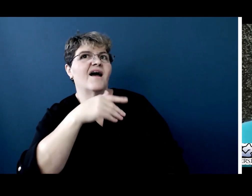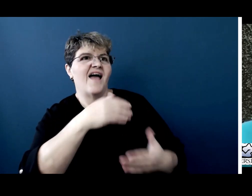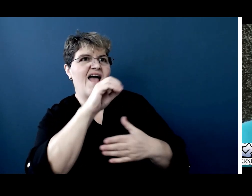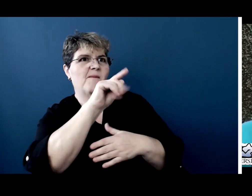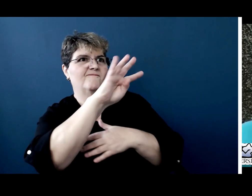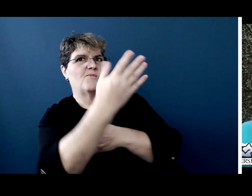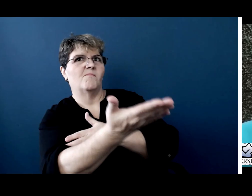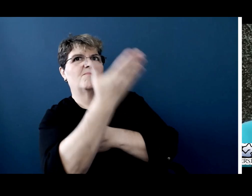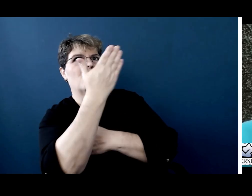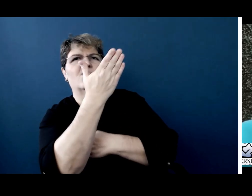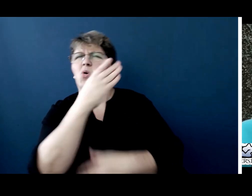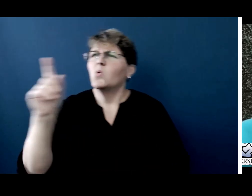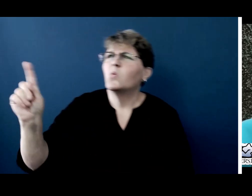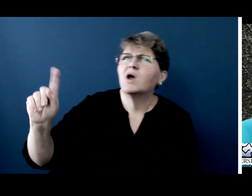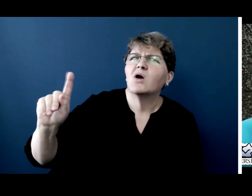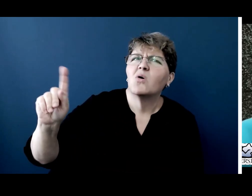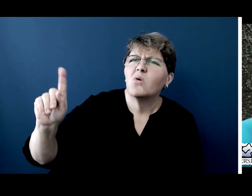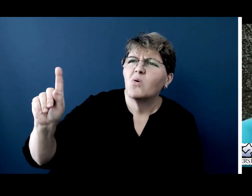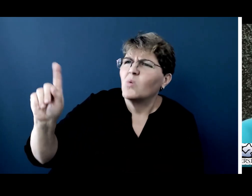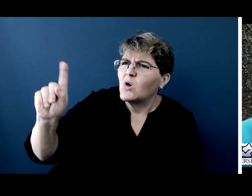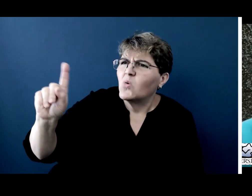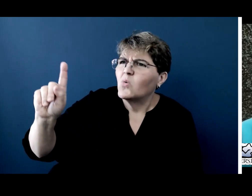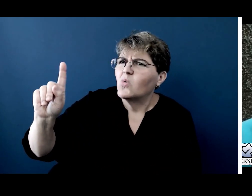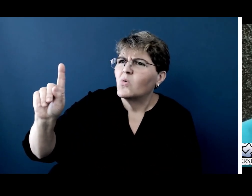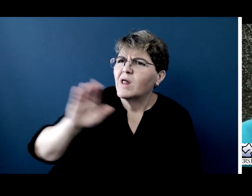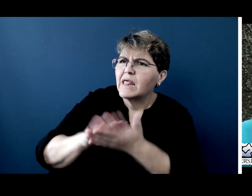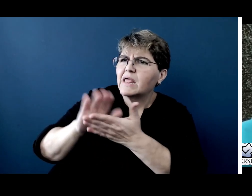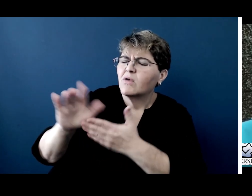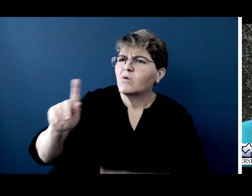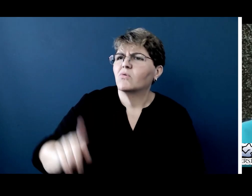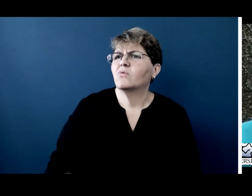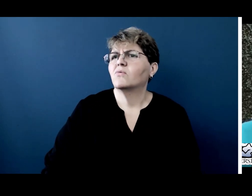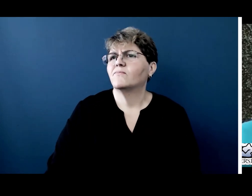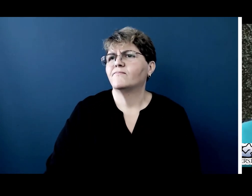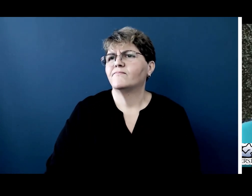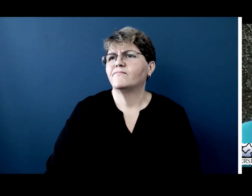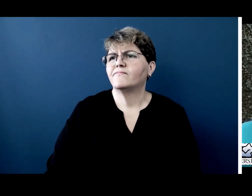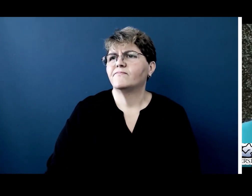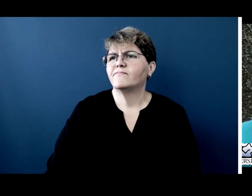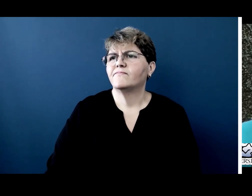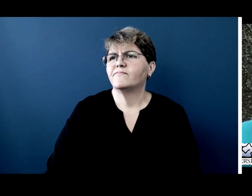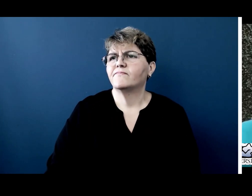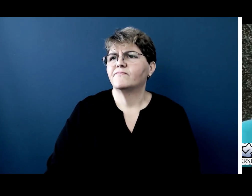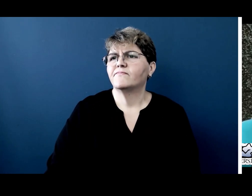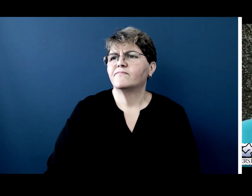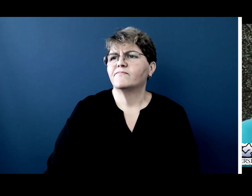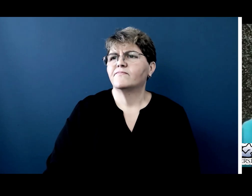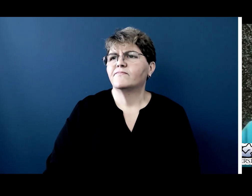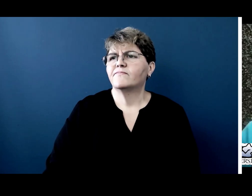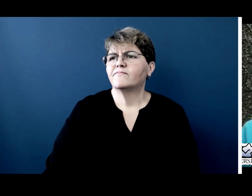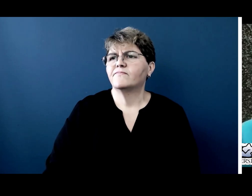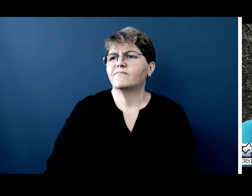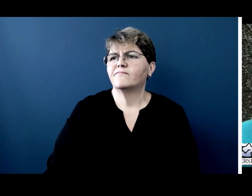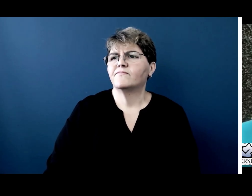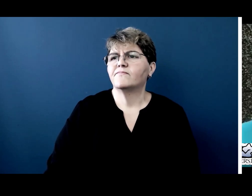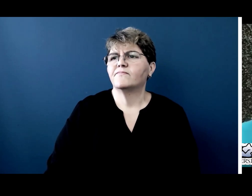Yeah, me and Amanda are running it. Okay, Yeah. so 10 a.m. Friday, October 4th at Yeah. East Mattoon State Yeah, Beach. 10 to 1. Okay, and just people can just